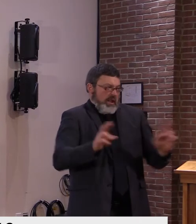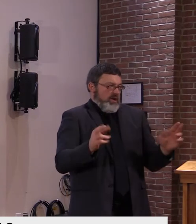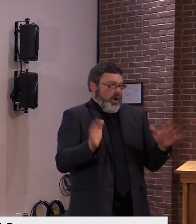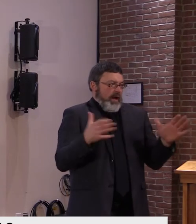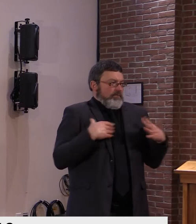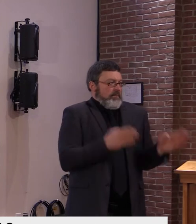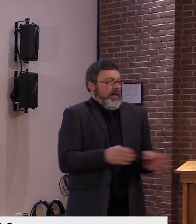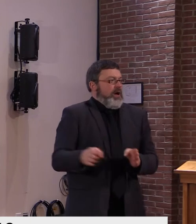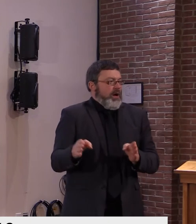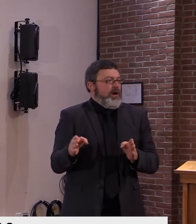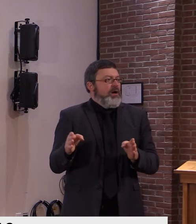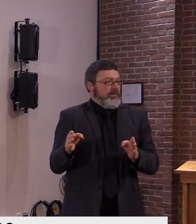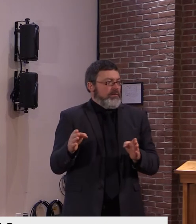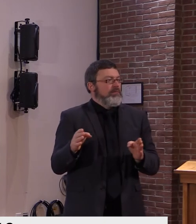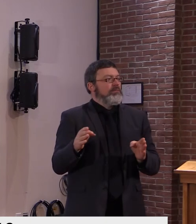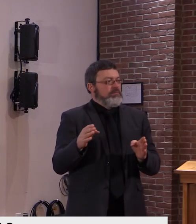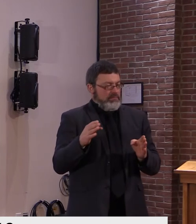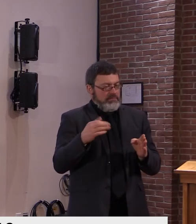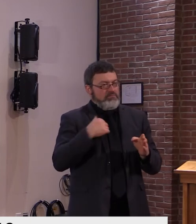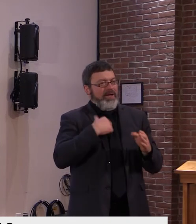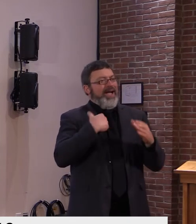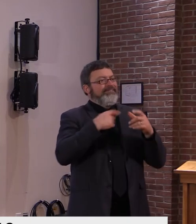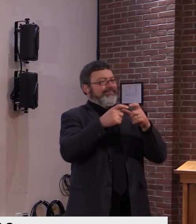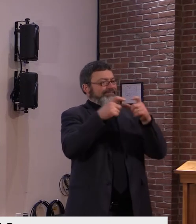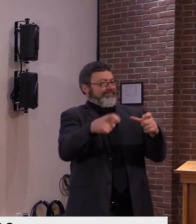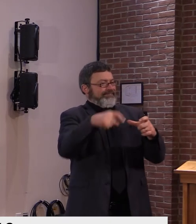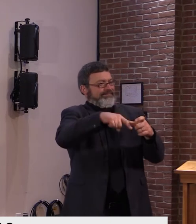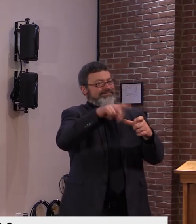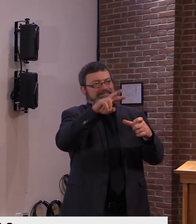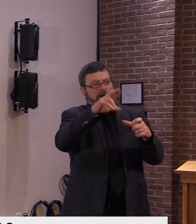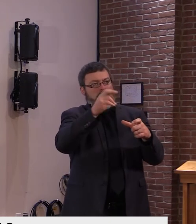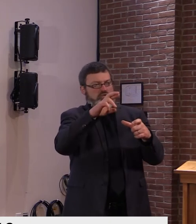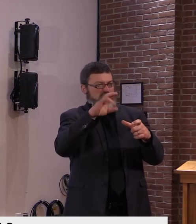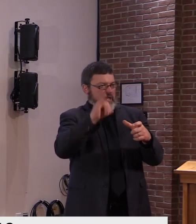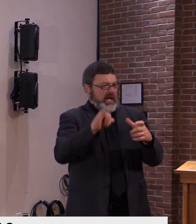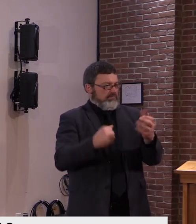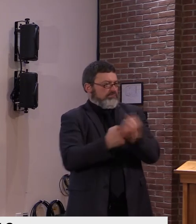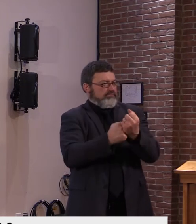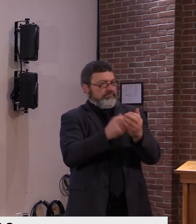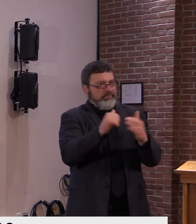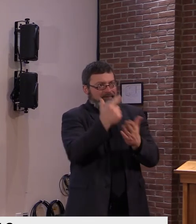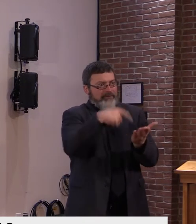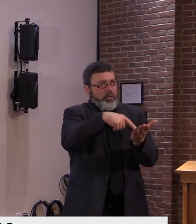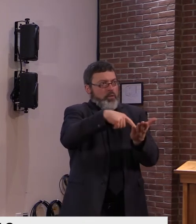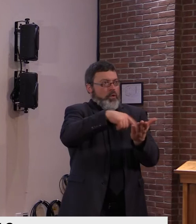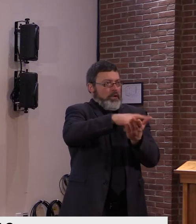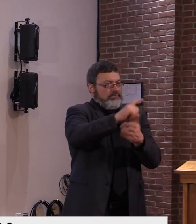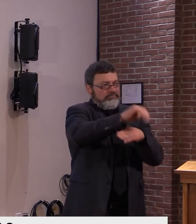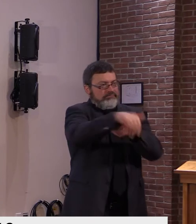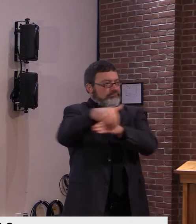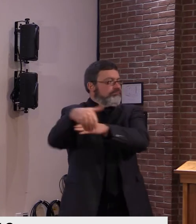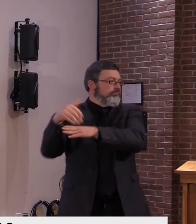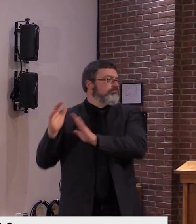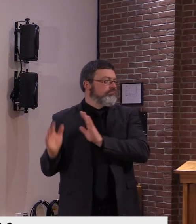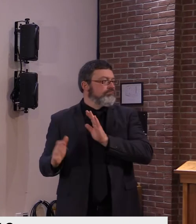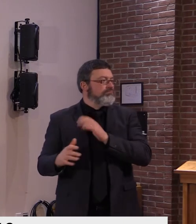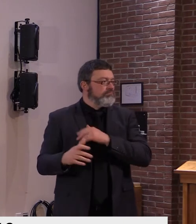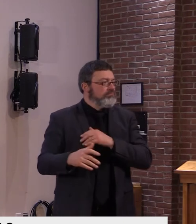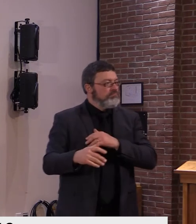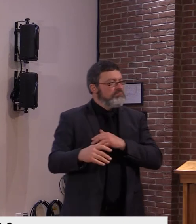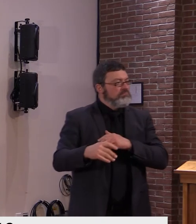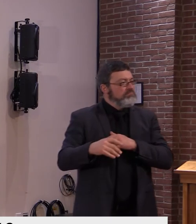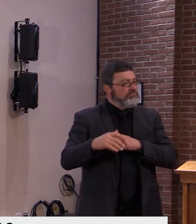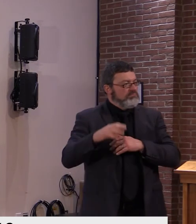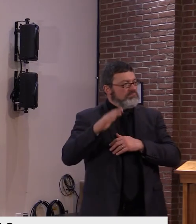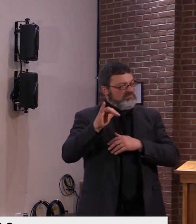so that if you become positive, we will move to various facilities that we have around the state. But it's